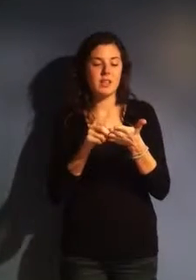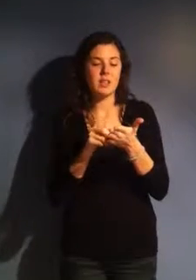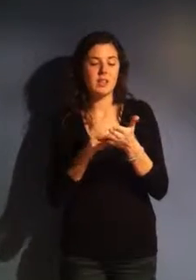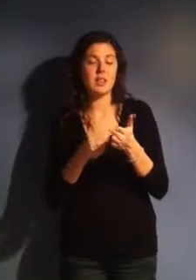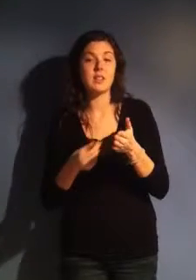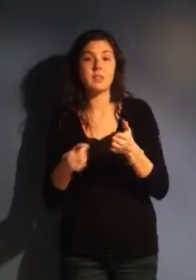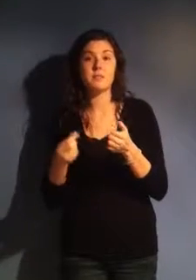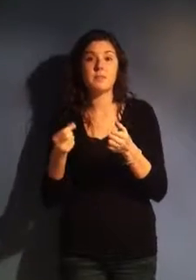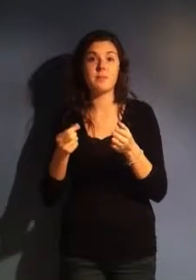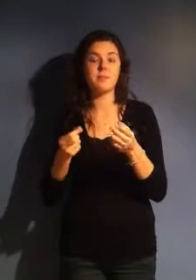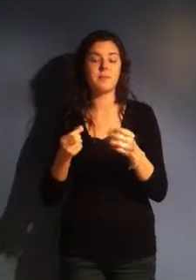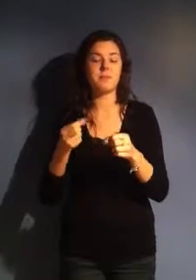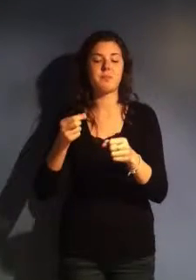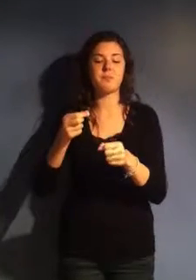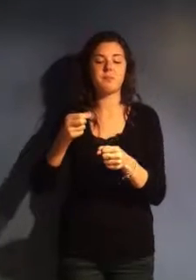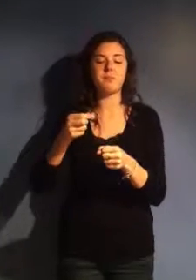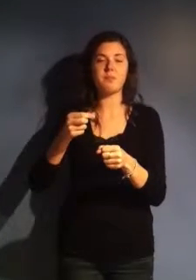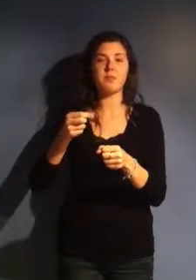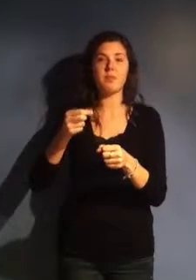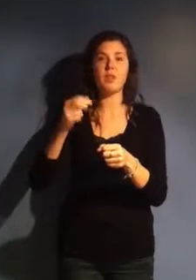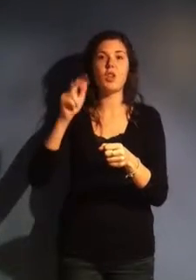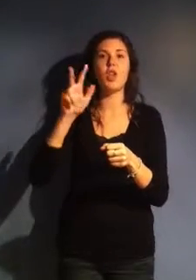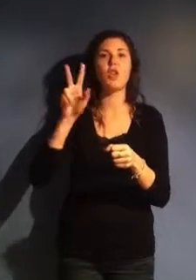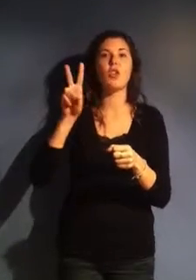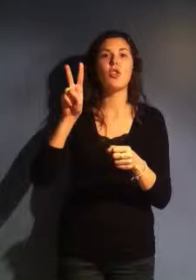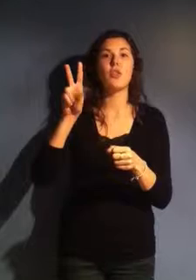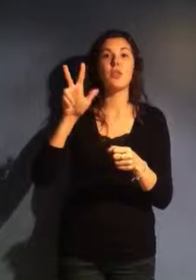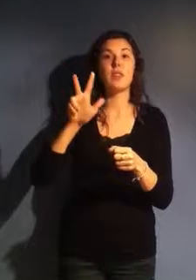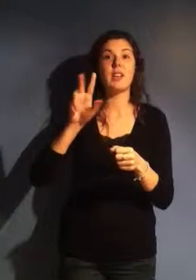stick the colored tape on a 3 mil, mil is milliliter.